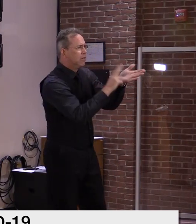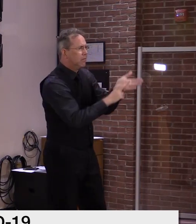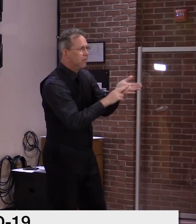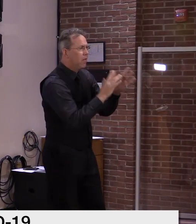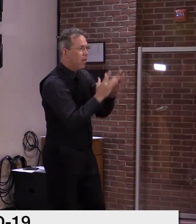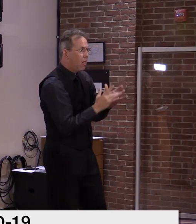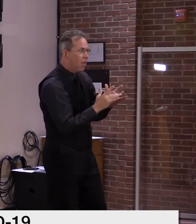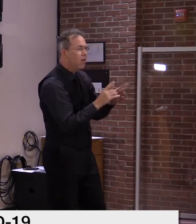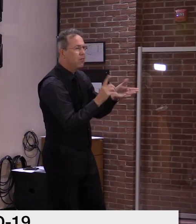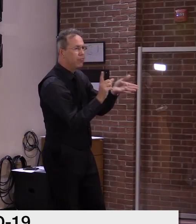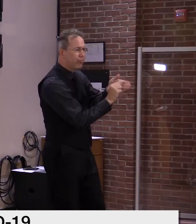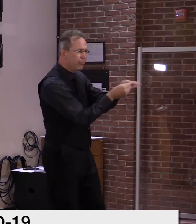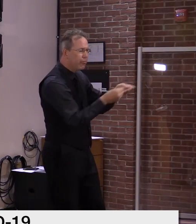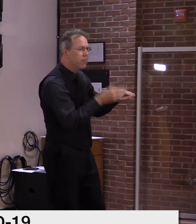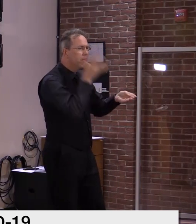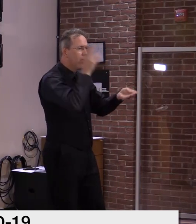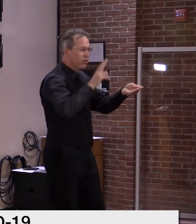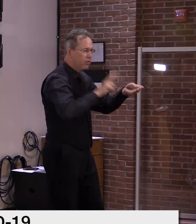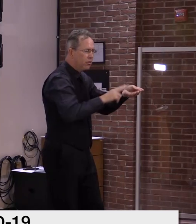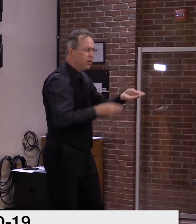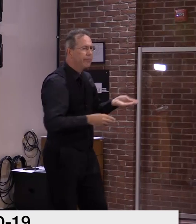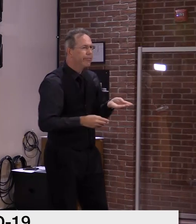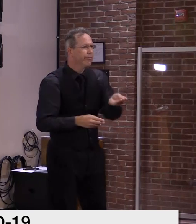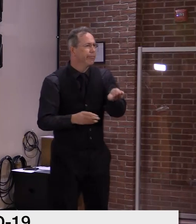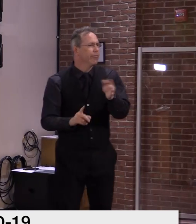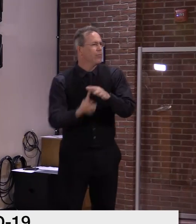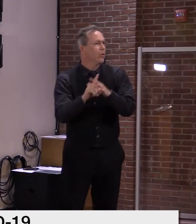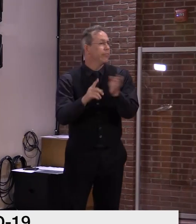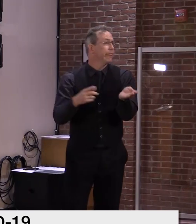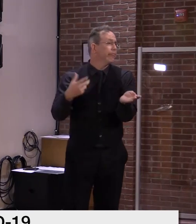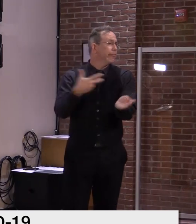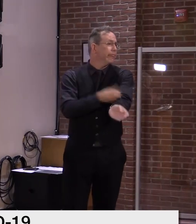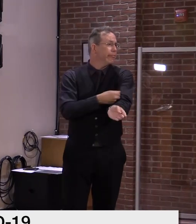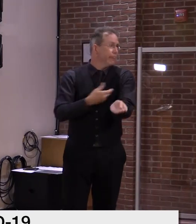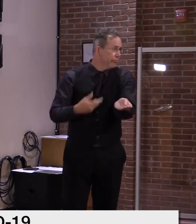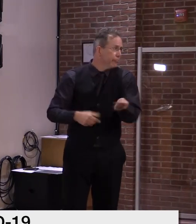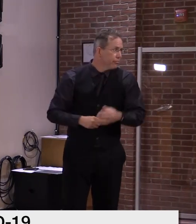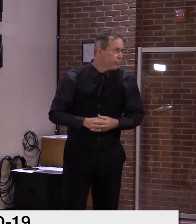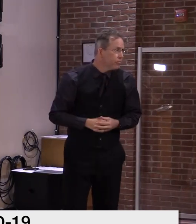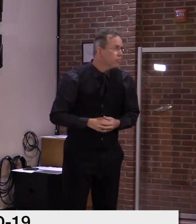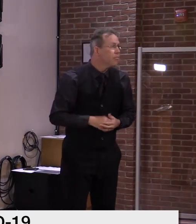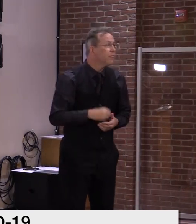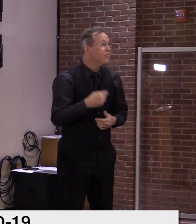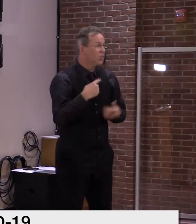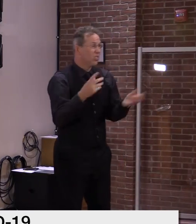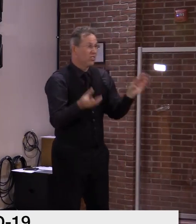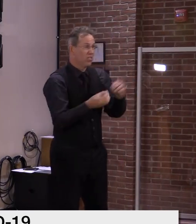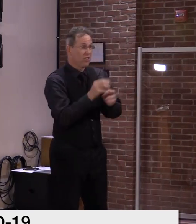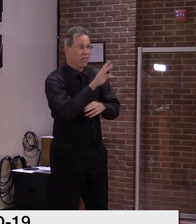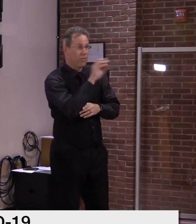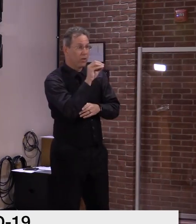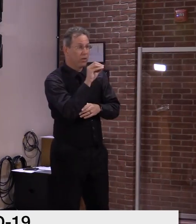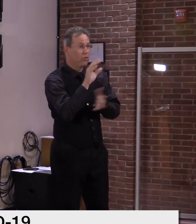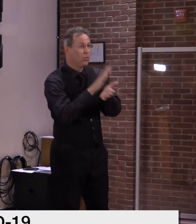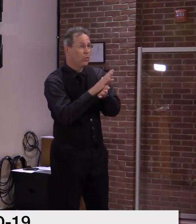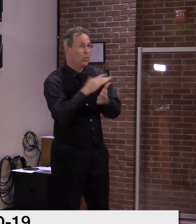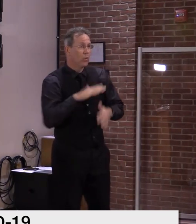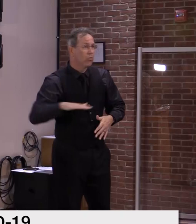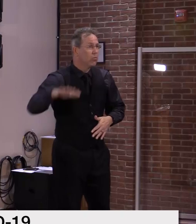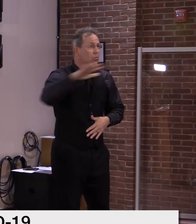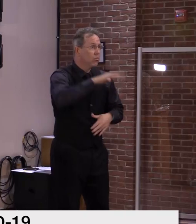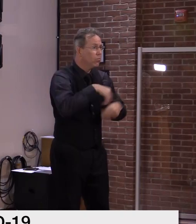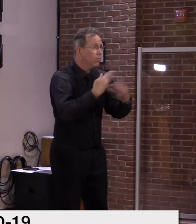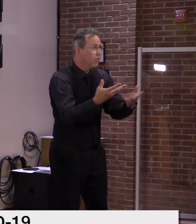that will be participating into this program, plus the other community sites that will be available. It's just